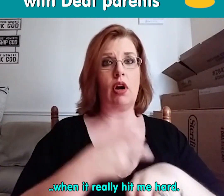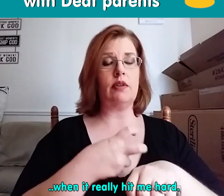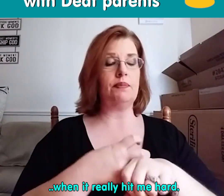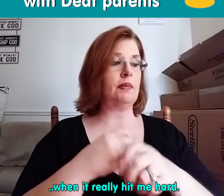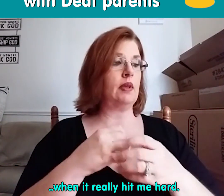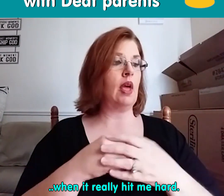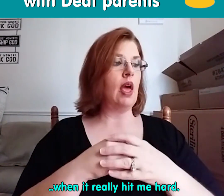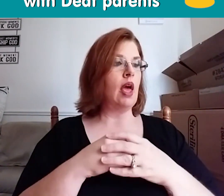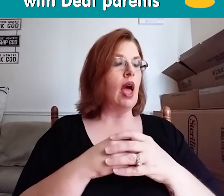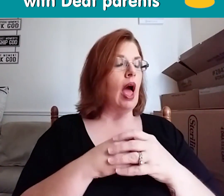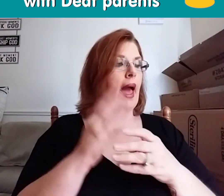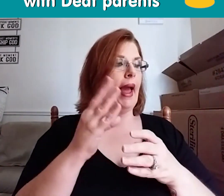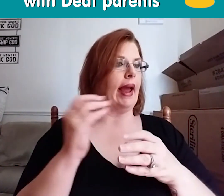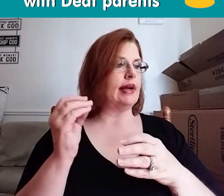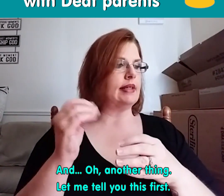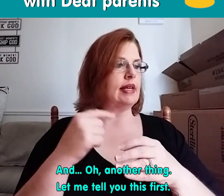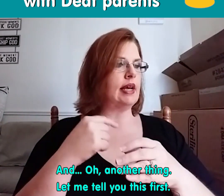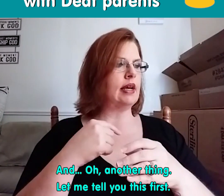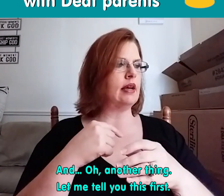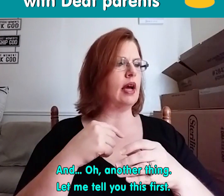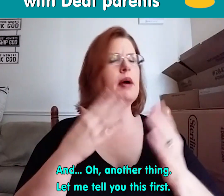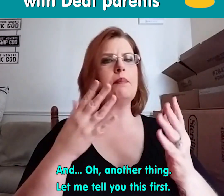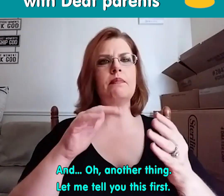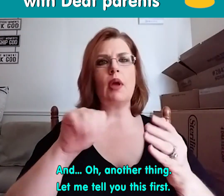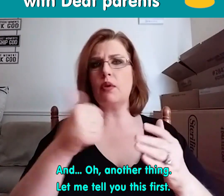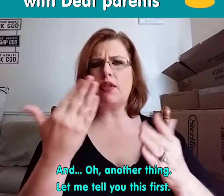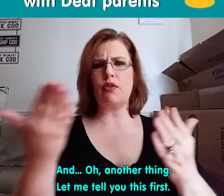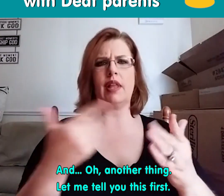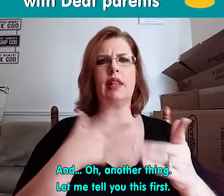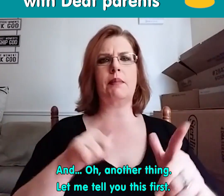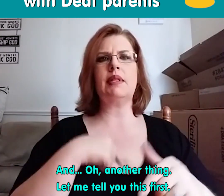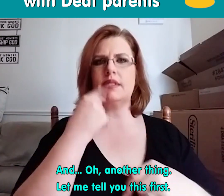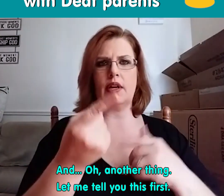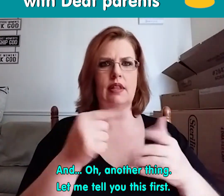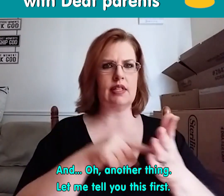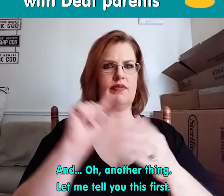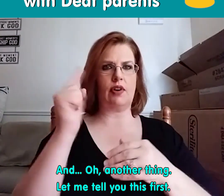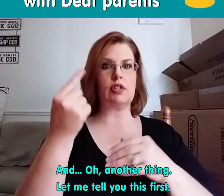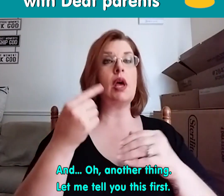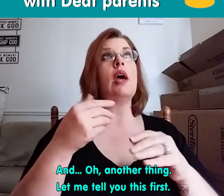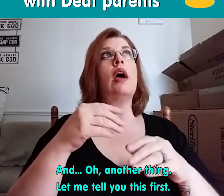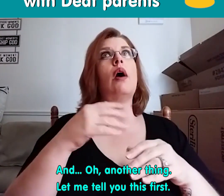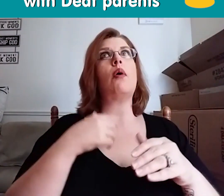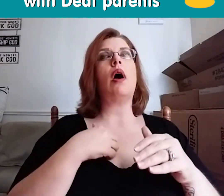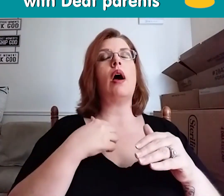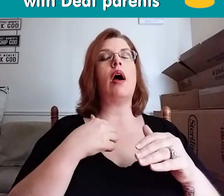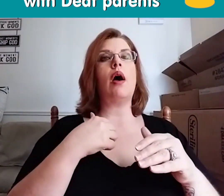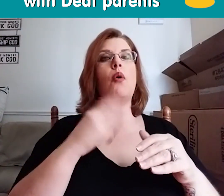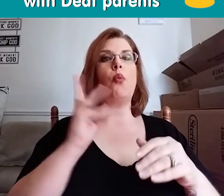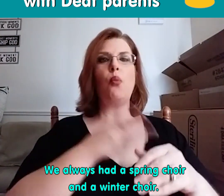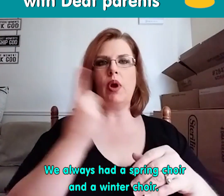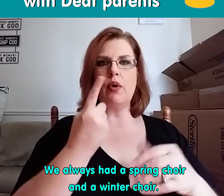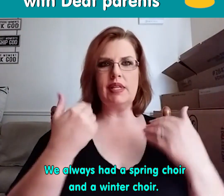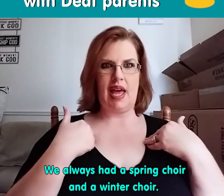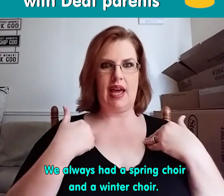hard. And another thing, let me tell you this first. We always